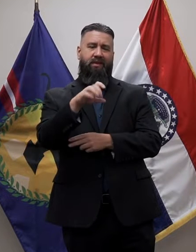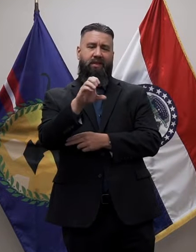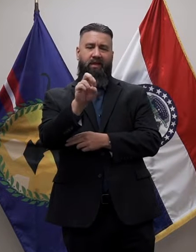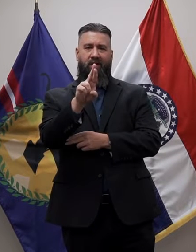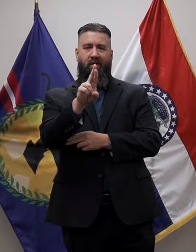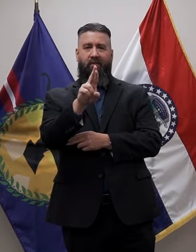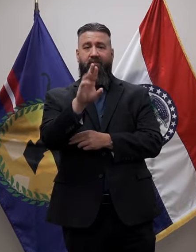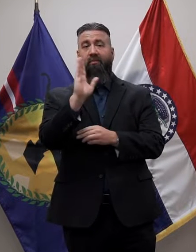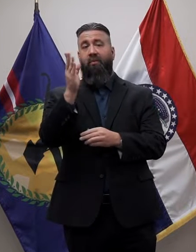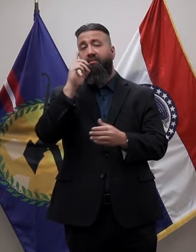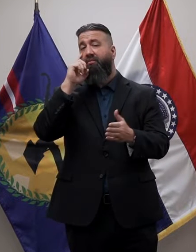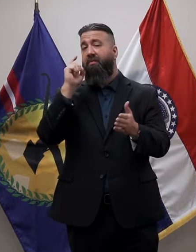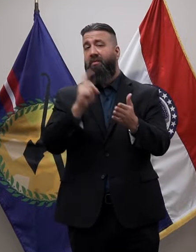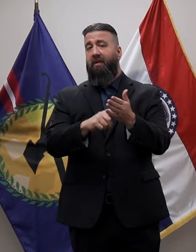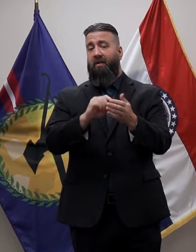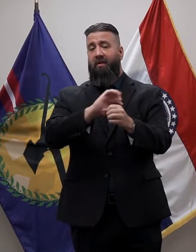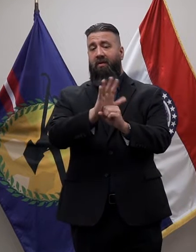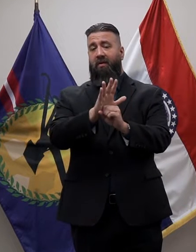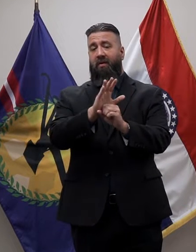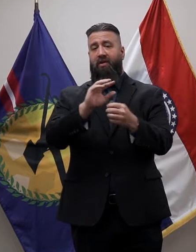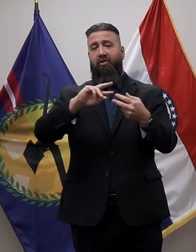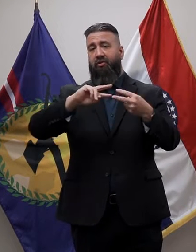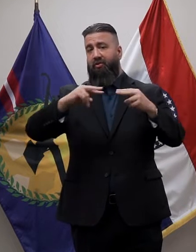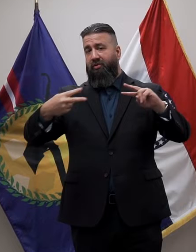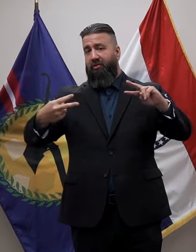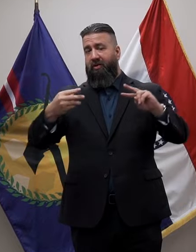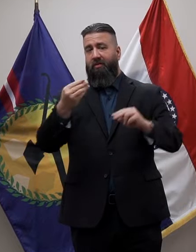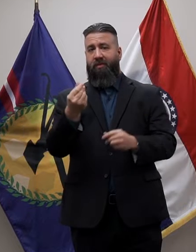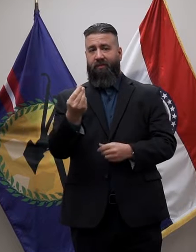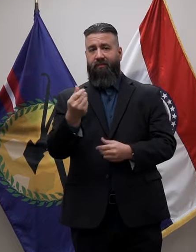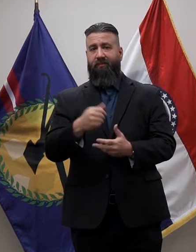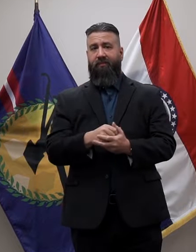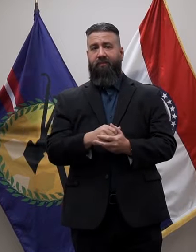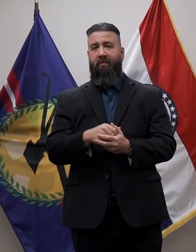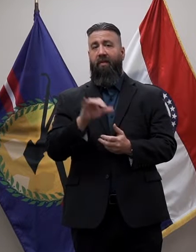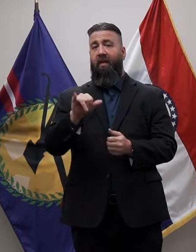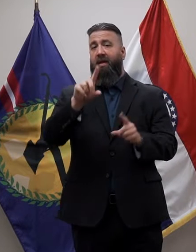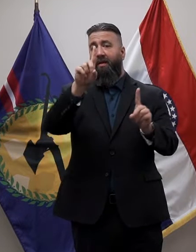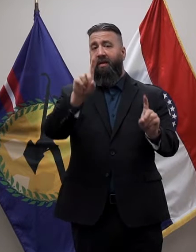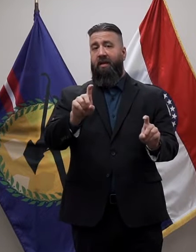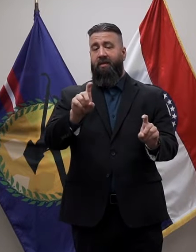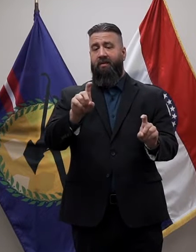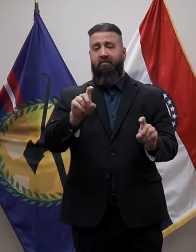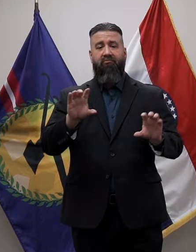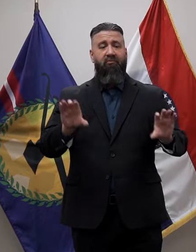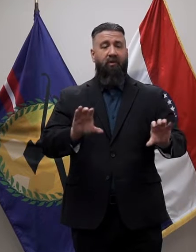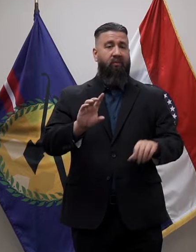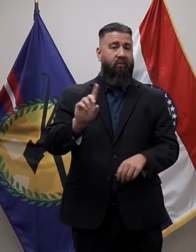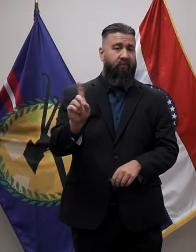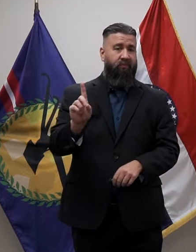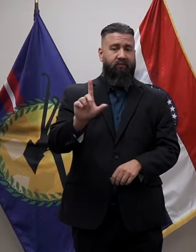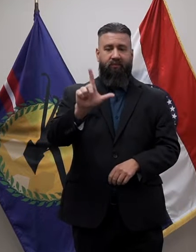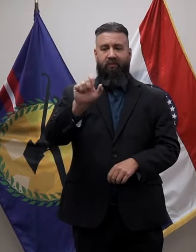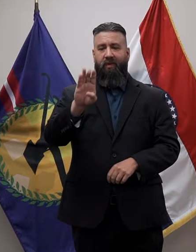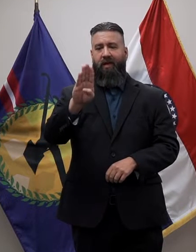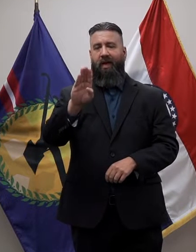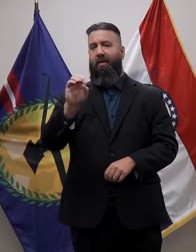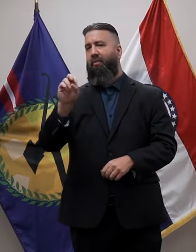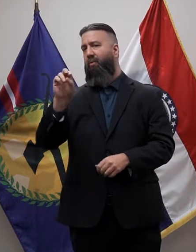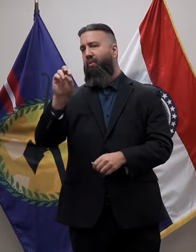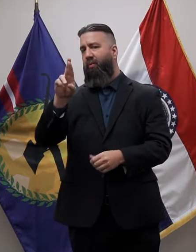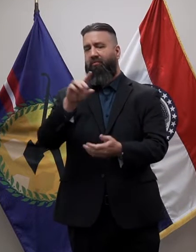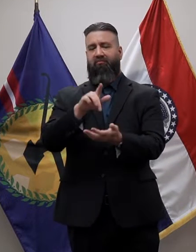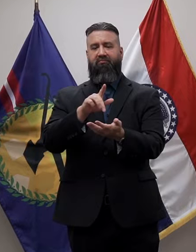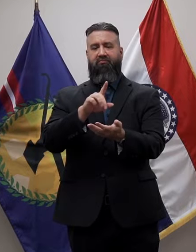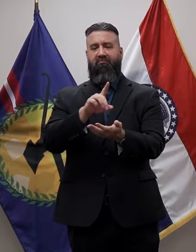will detect the virus's genetic material. These tests are performed by a lab or a medical provider. These